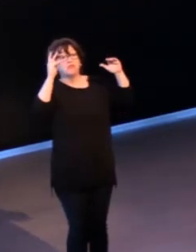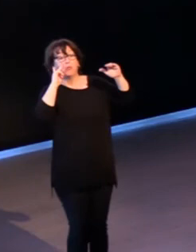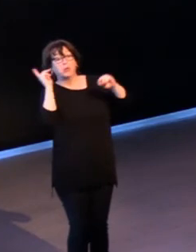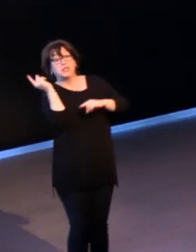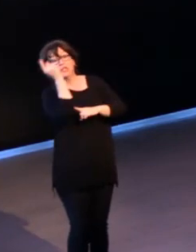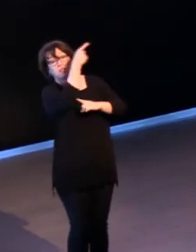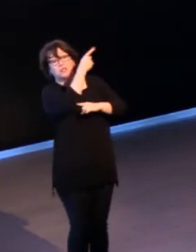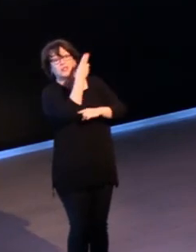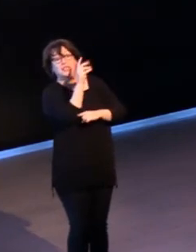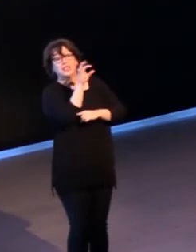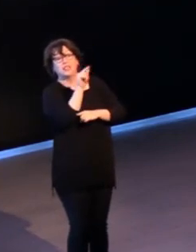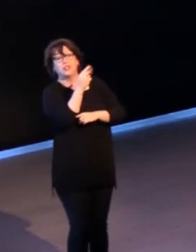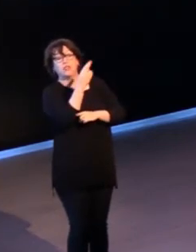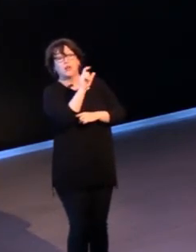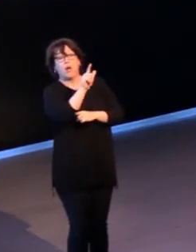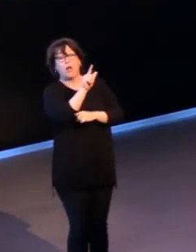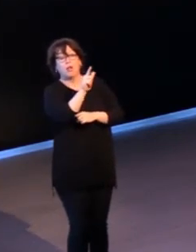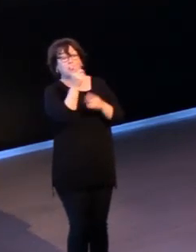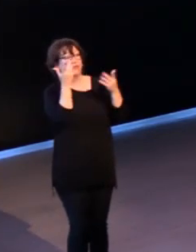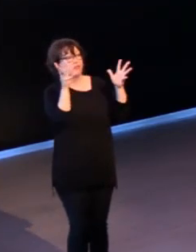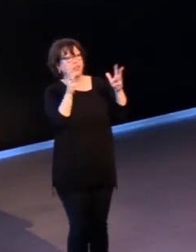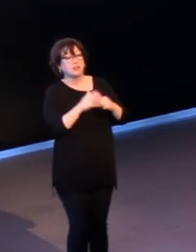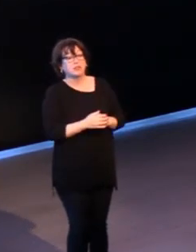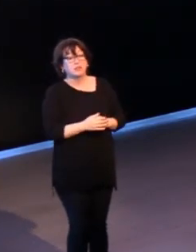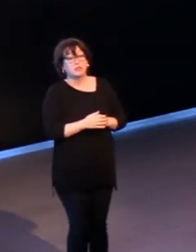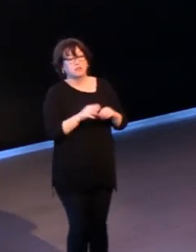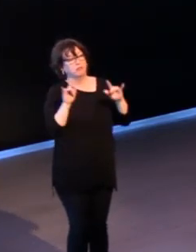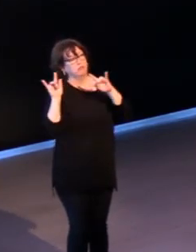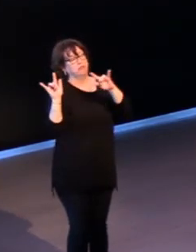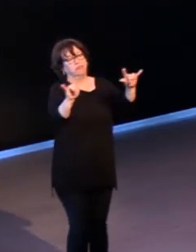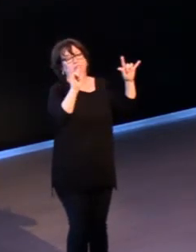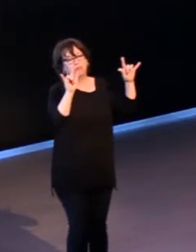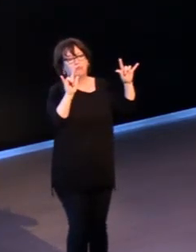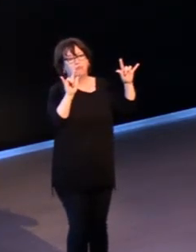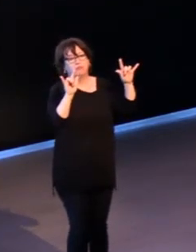We will see you at District Hall. Much love to everyone here.